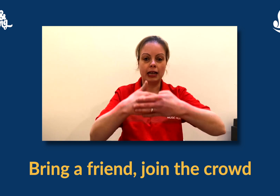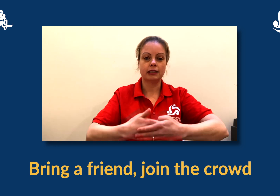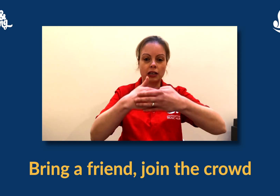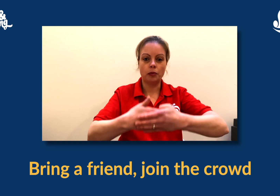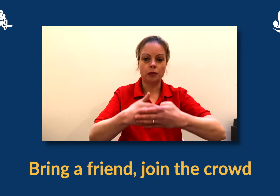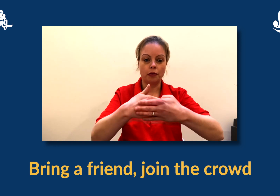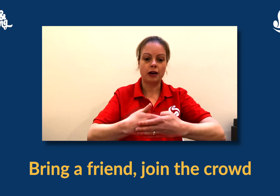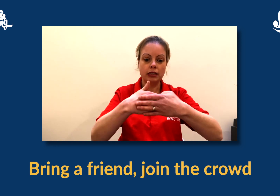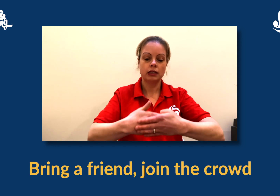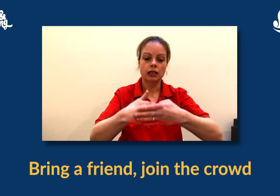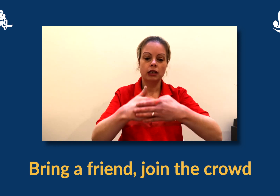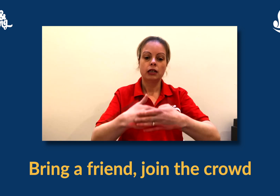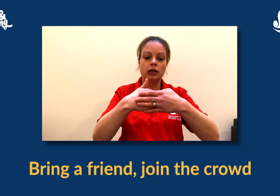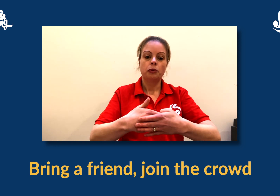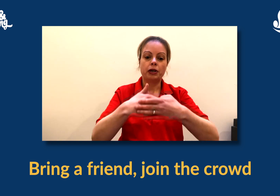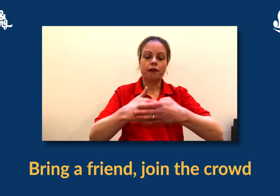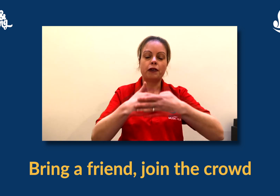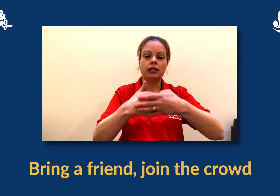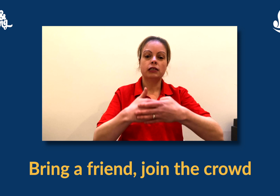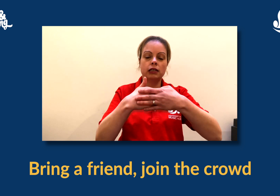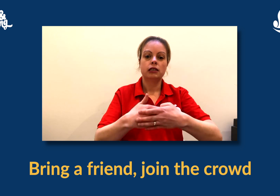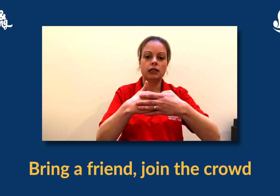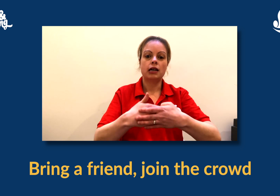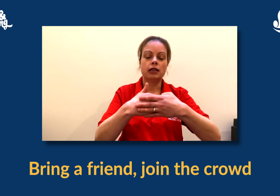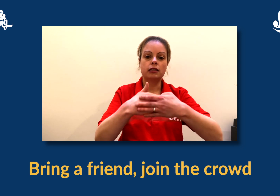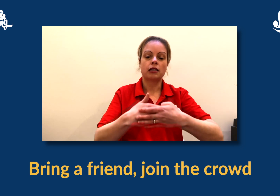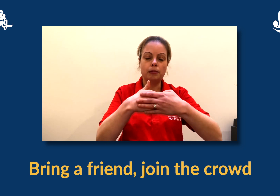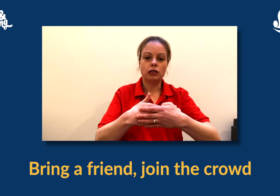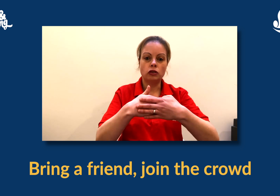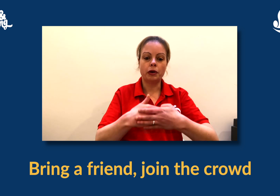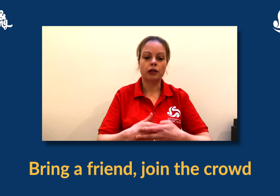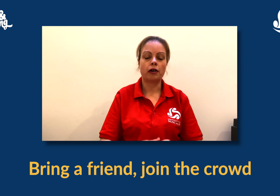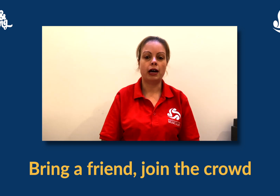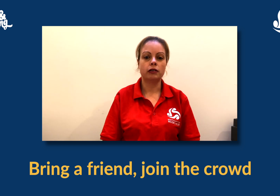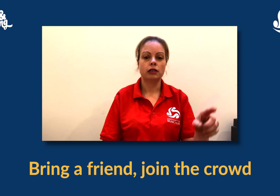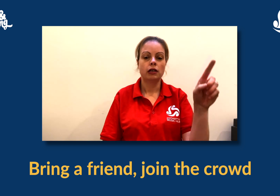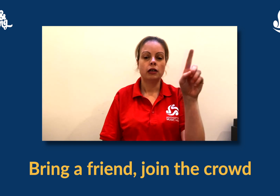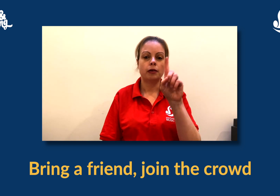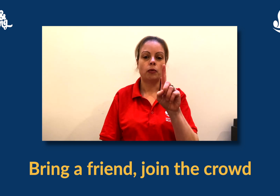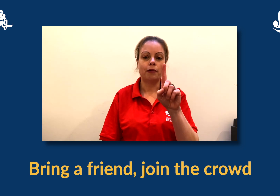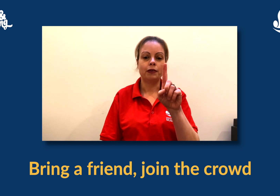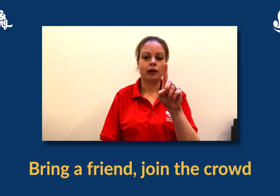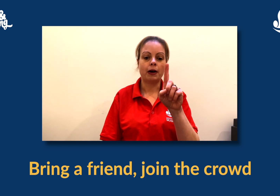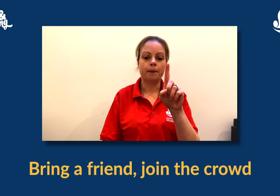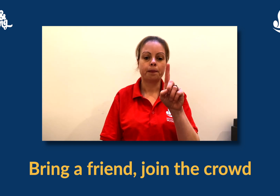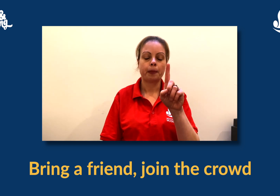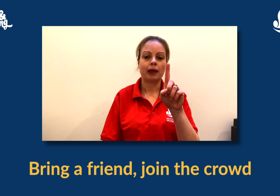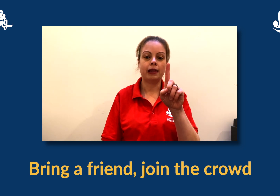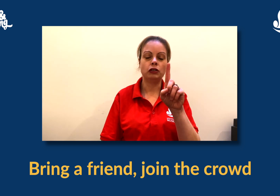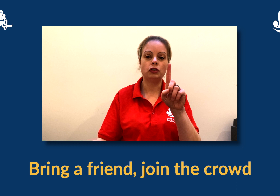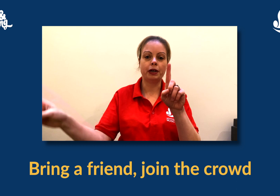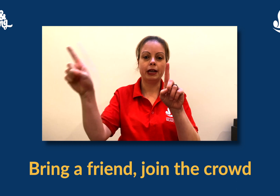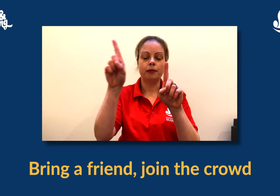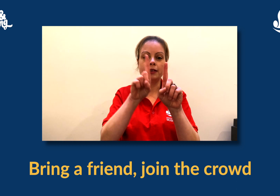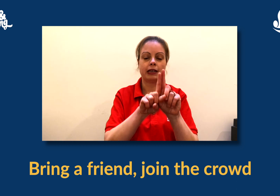shaking hands like you would with a friend. Bring a friend, and then the second bit, join the crowd. You're going to put one finger up and